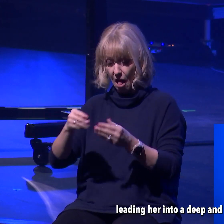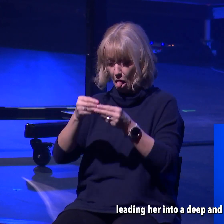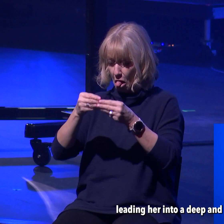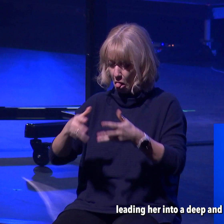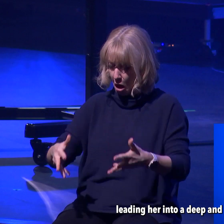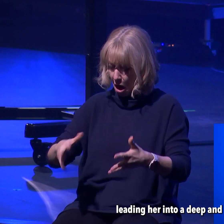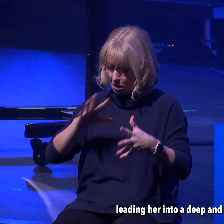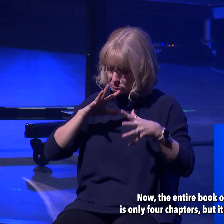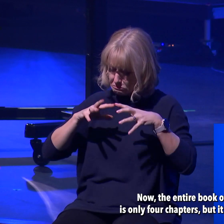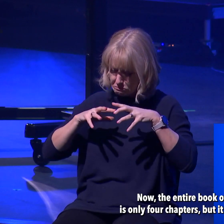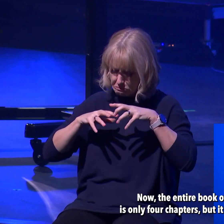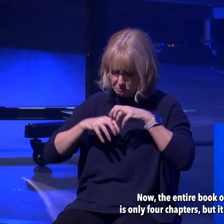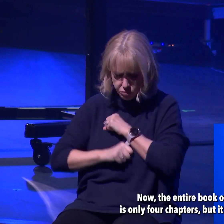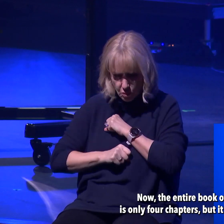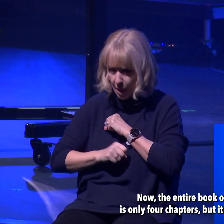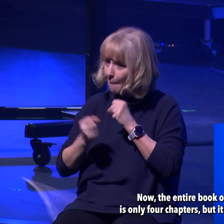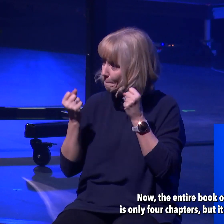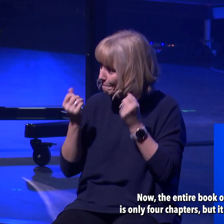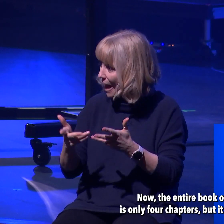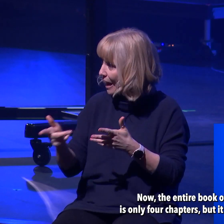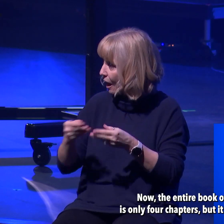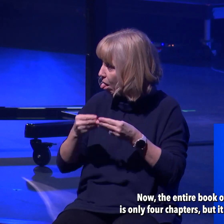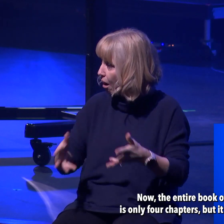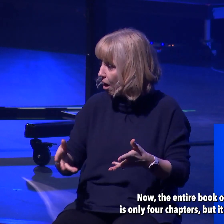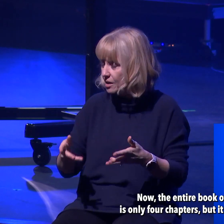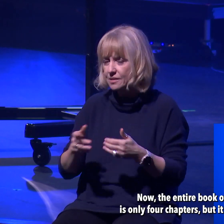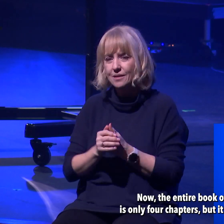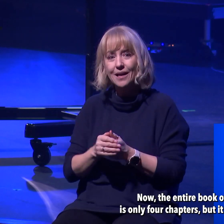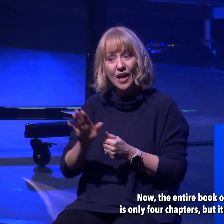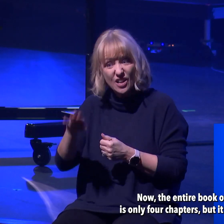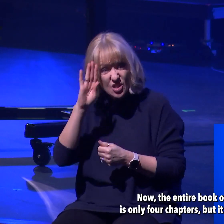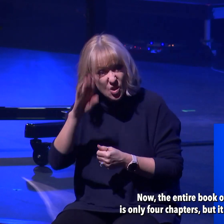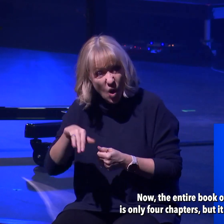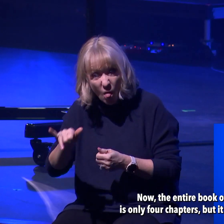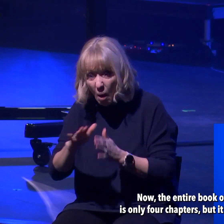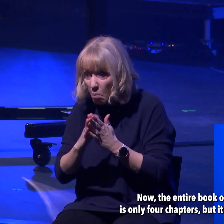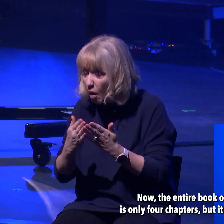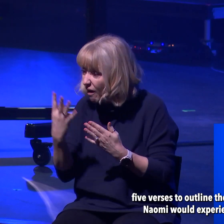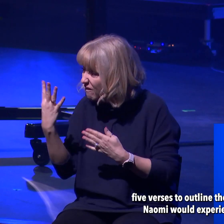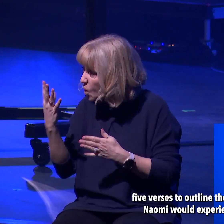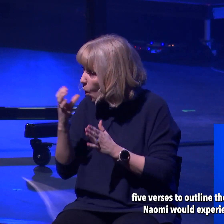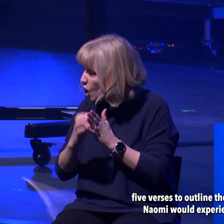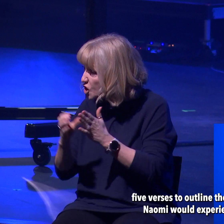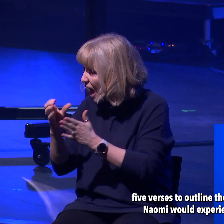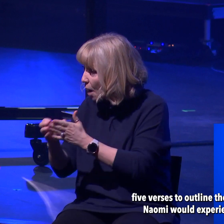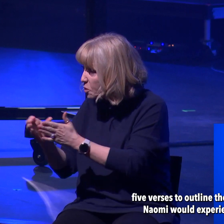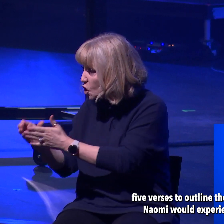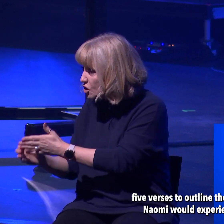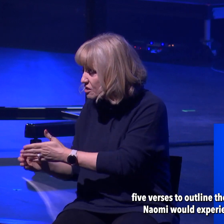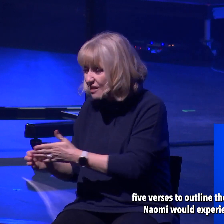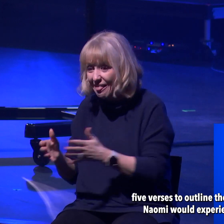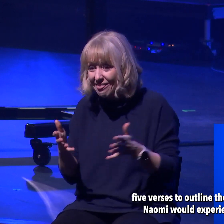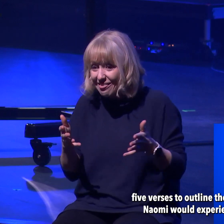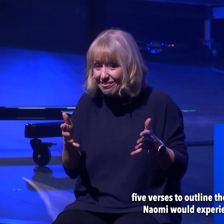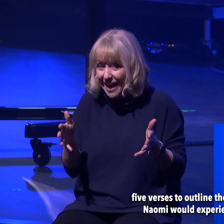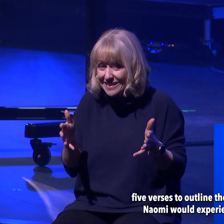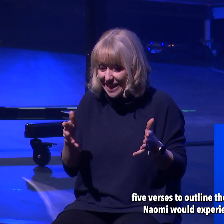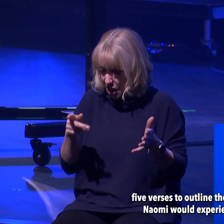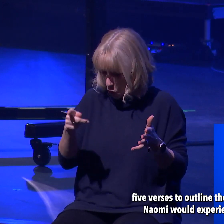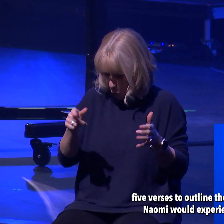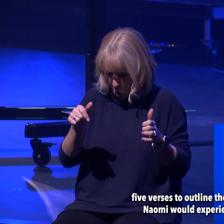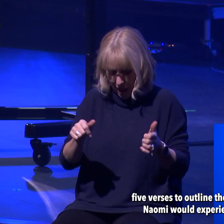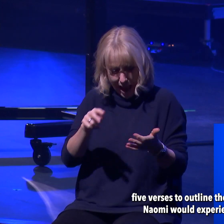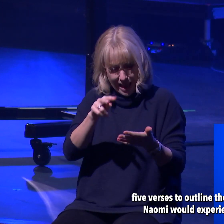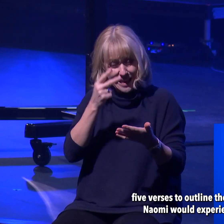bitter grief. Now, the entire book of Ruth is only 4 chapters, but it only takes 5 verses to outline